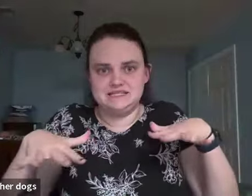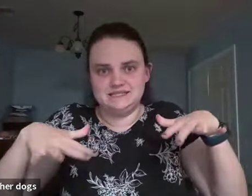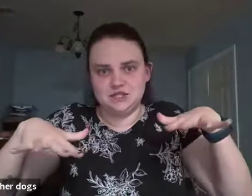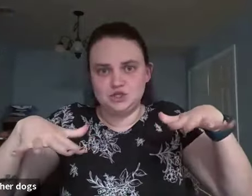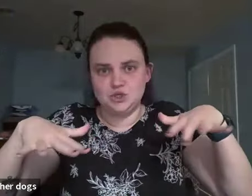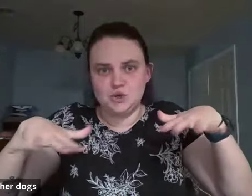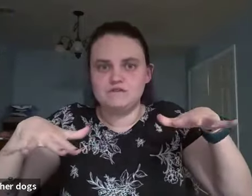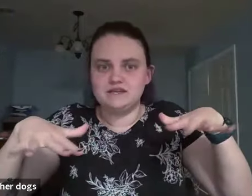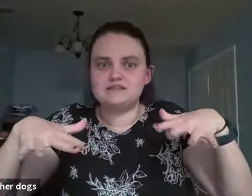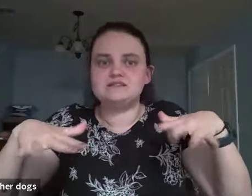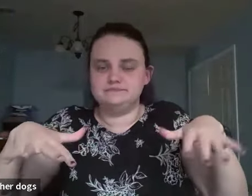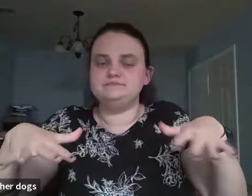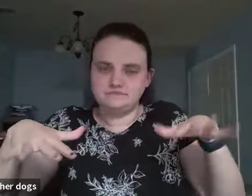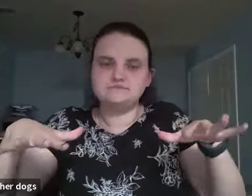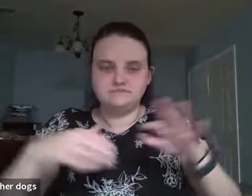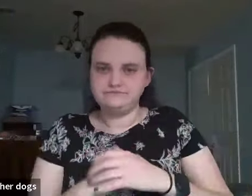nervous. Nervous.